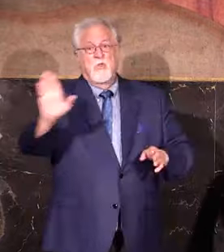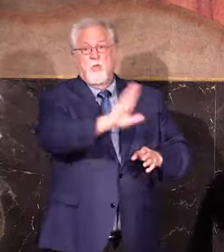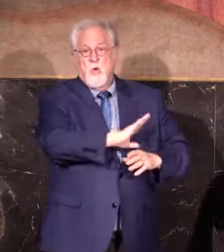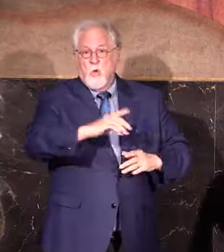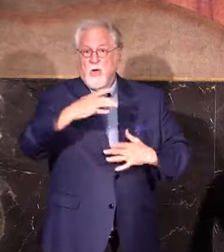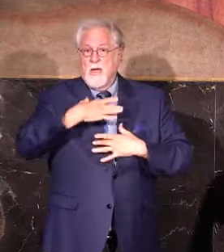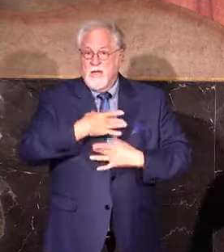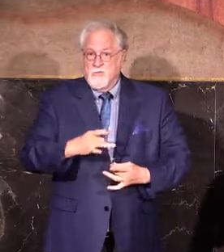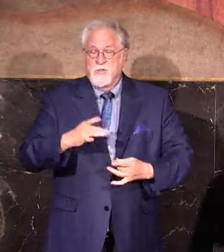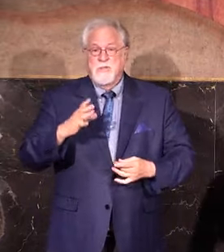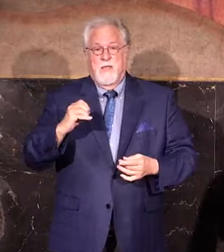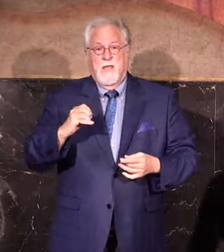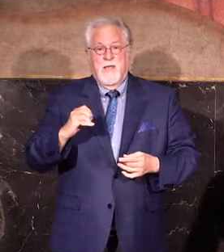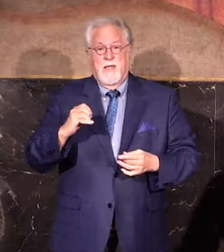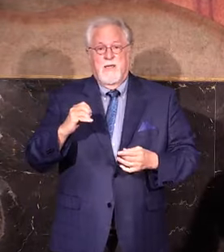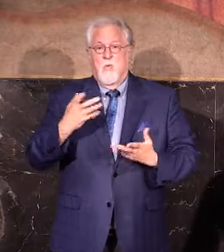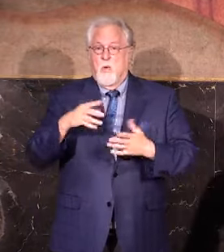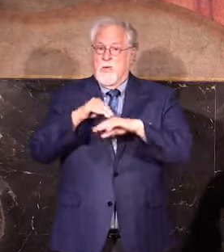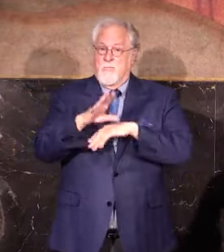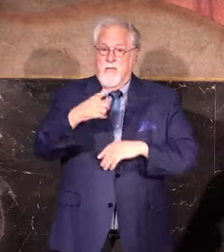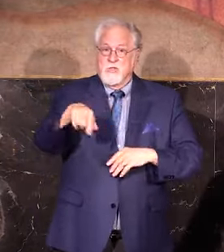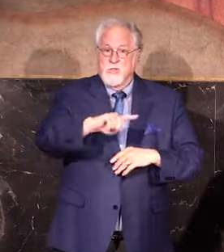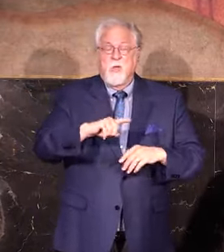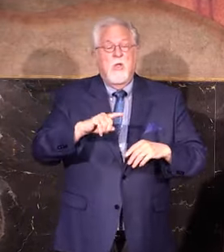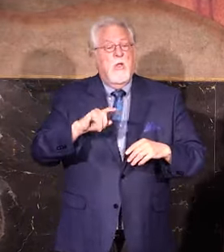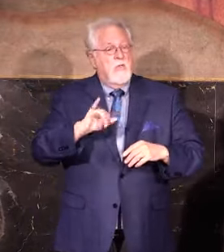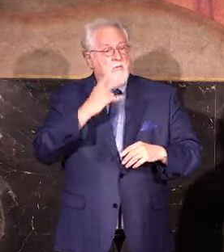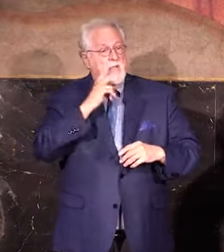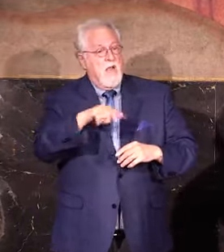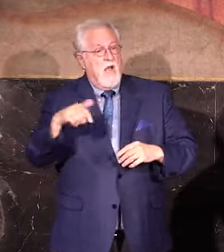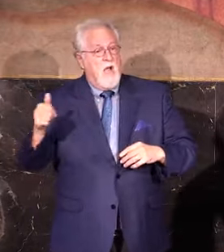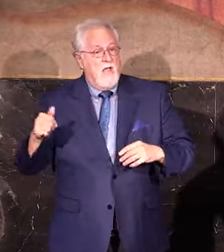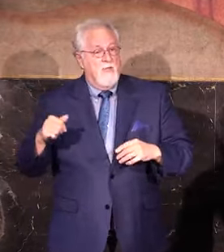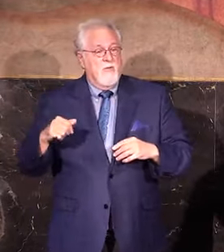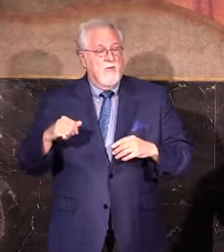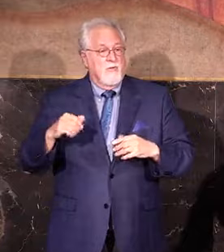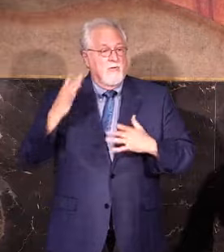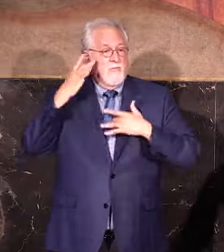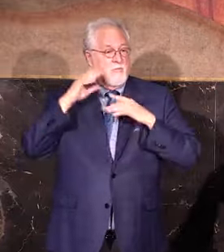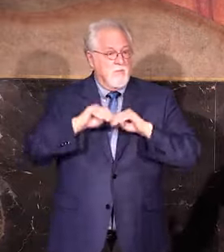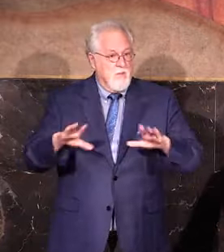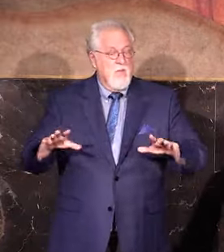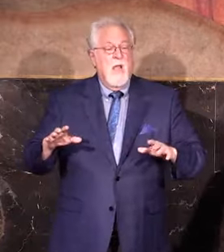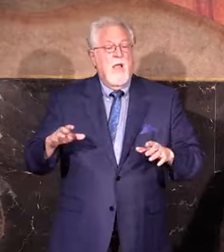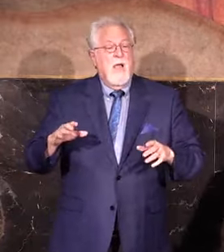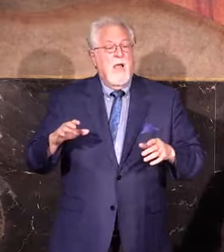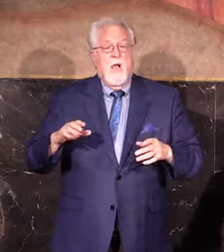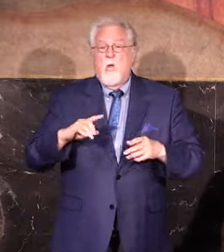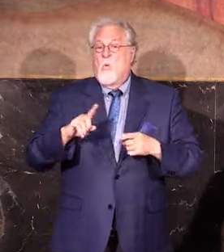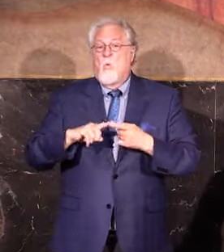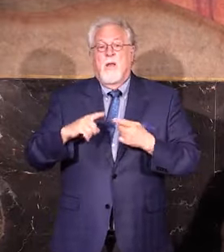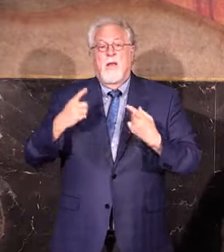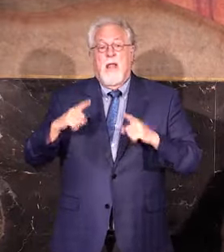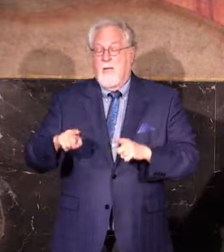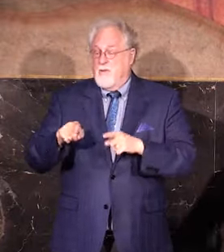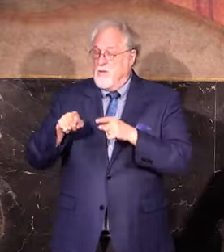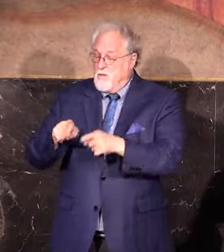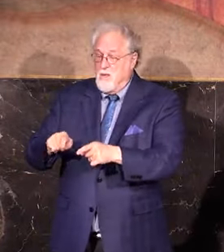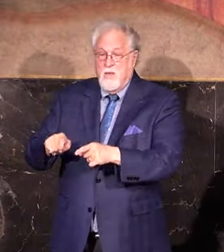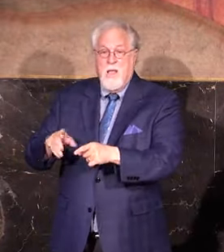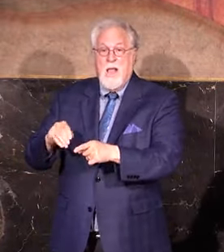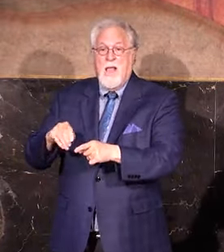anything that impacts them. And again, as you've seen in other outbreaks, and the governor made this point, there's times where an outbreak happens and